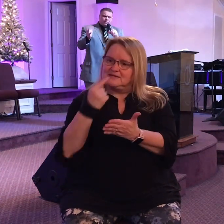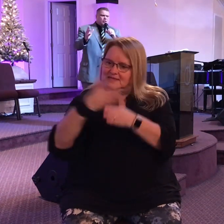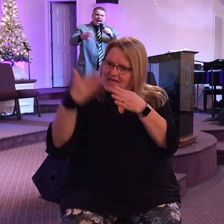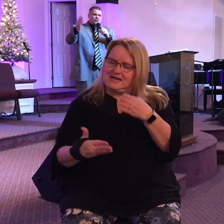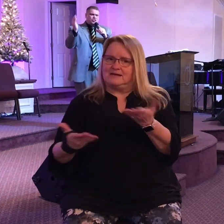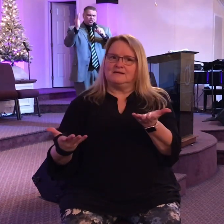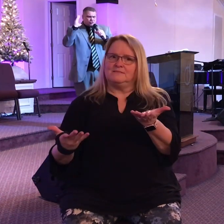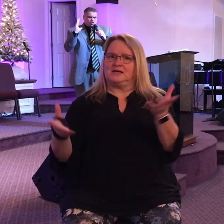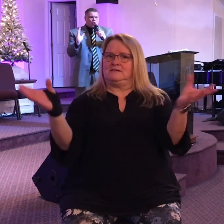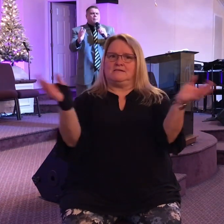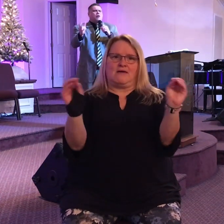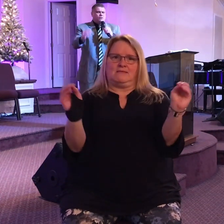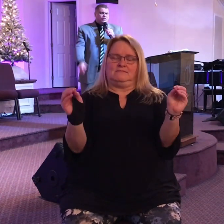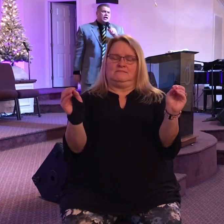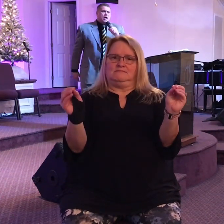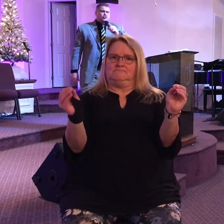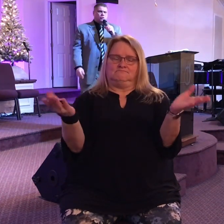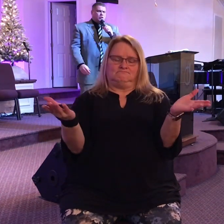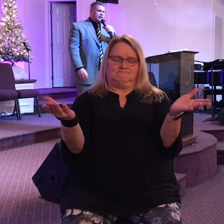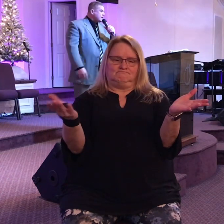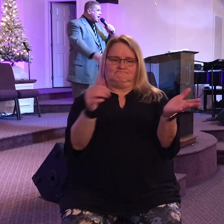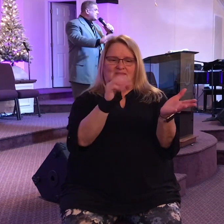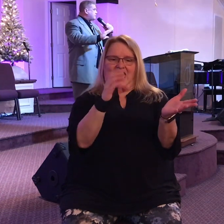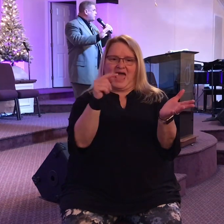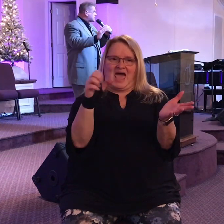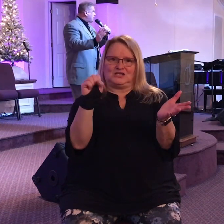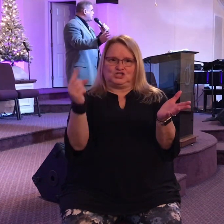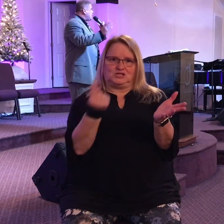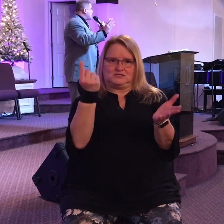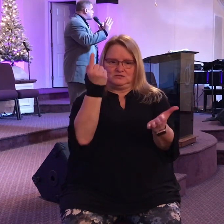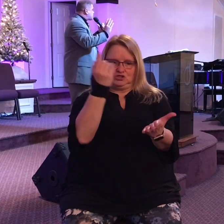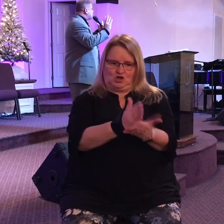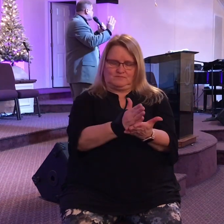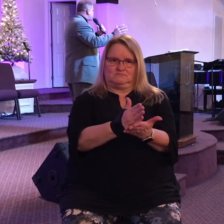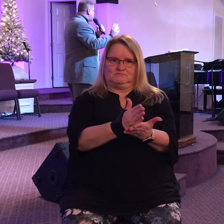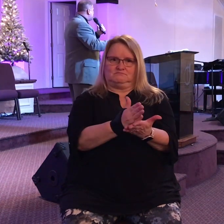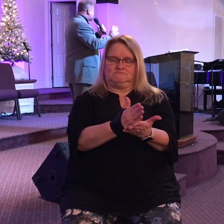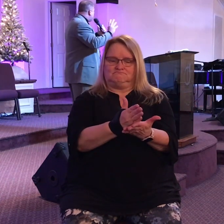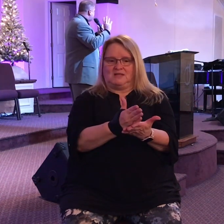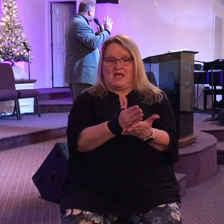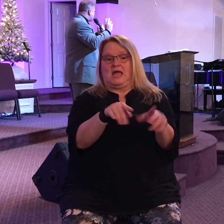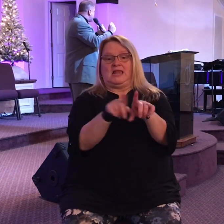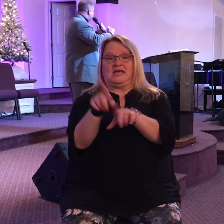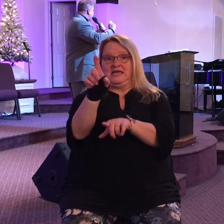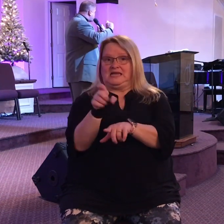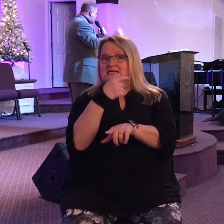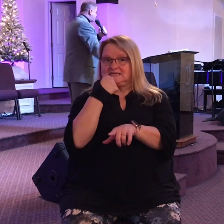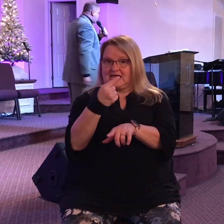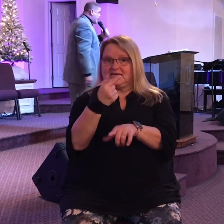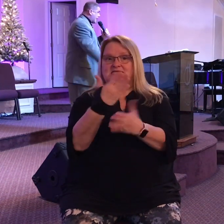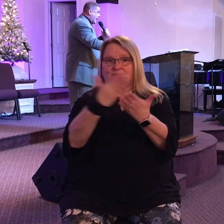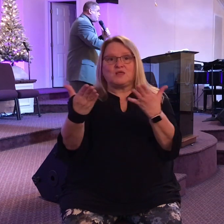end. But the book of Acts just seems to drop off of a theological cliff as if there was nothing, there was still something to be said. But they just